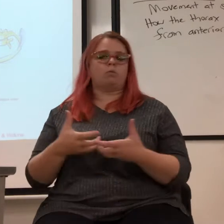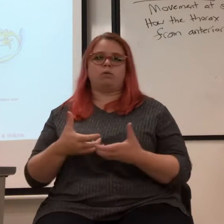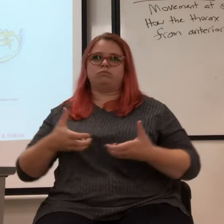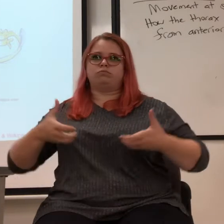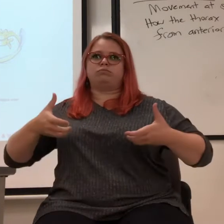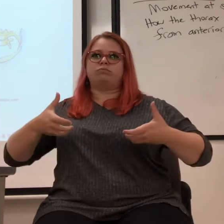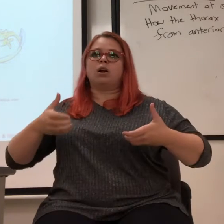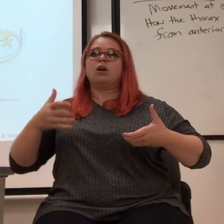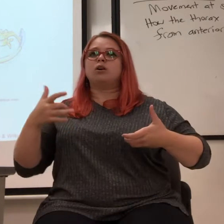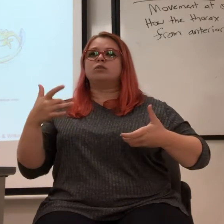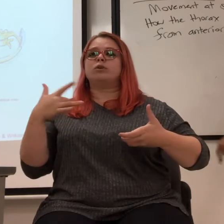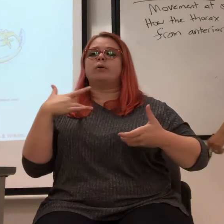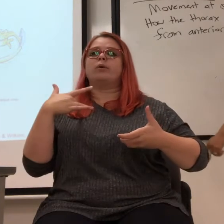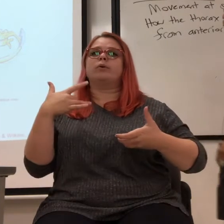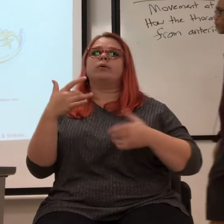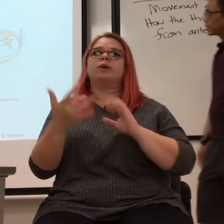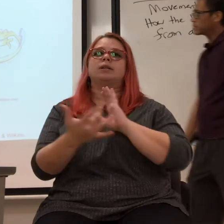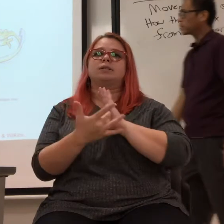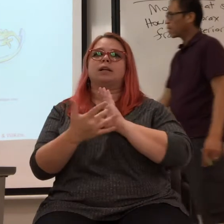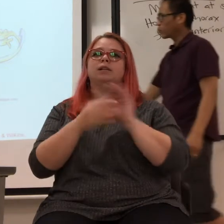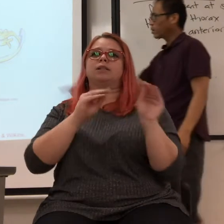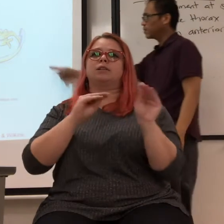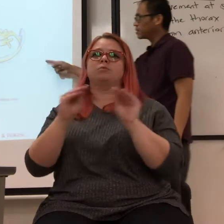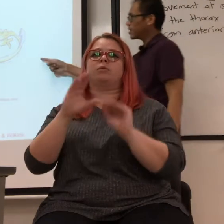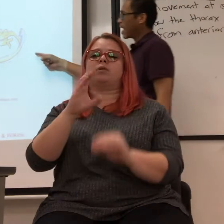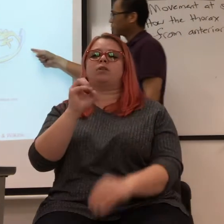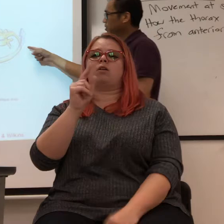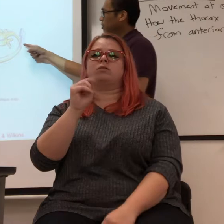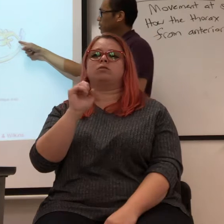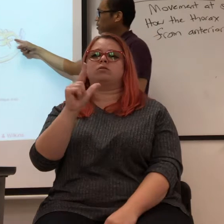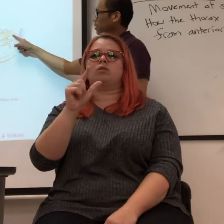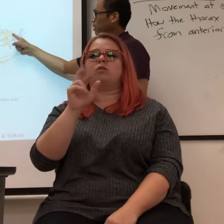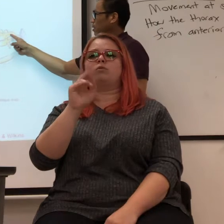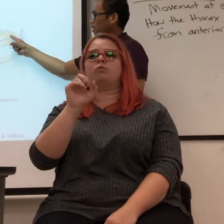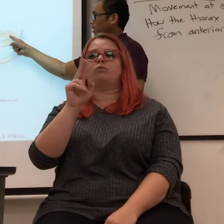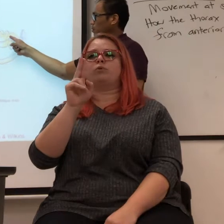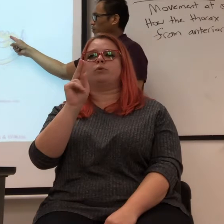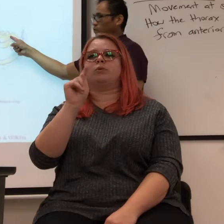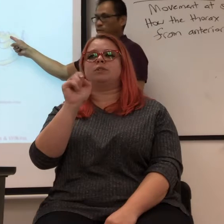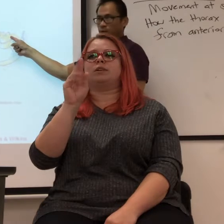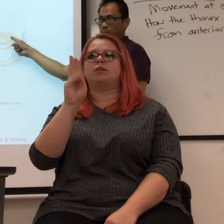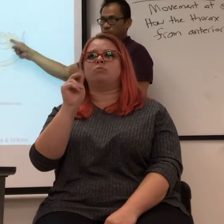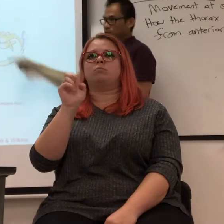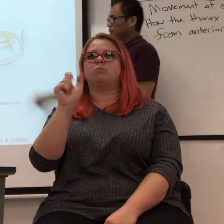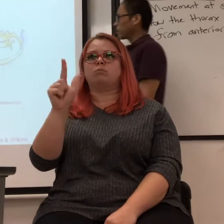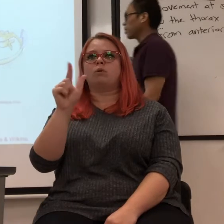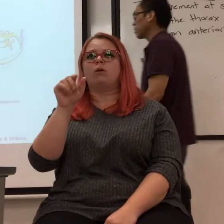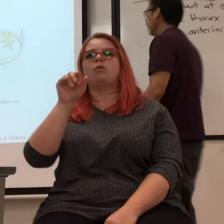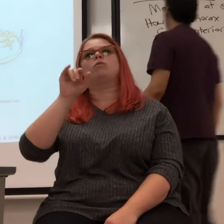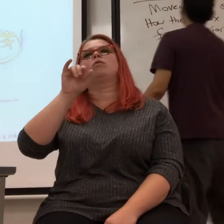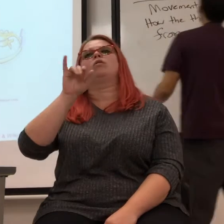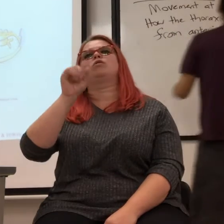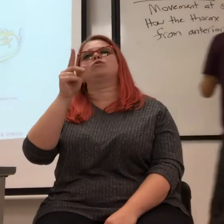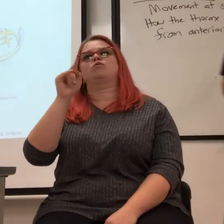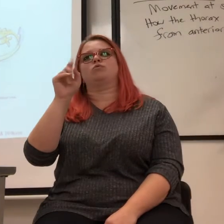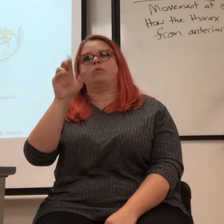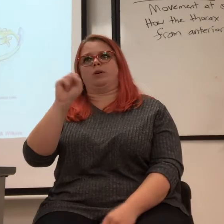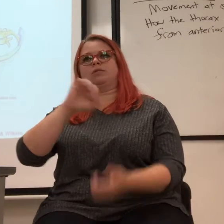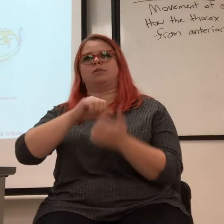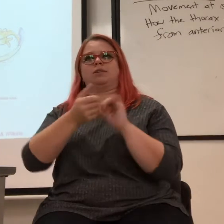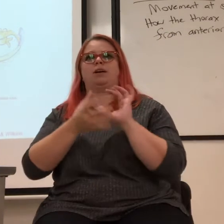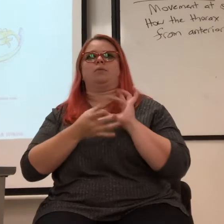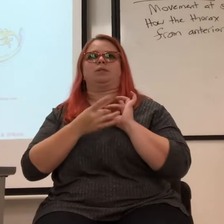the costal vertebral joints, how the rib is attached to the vertebra posteriorly.